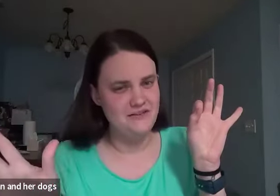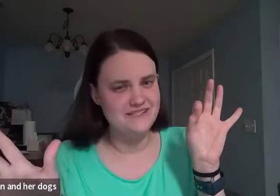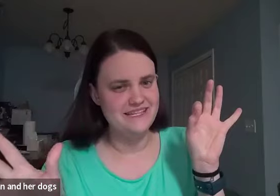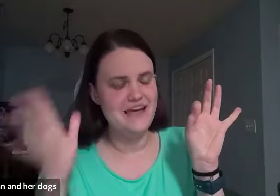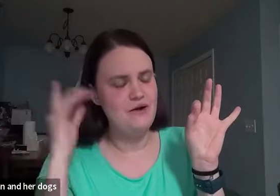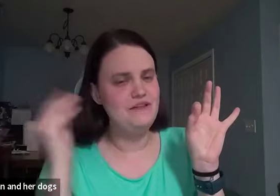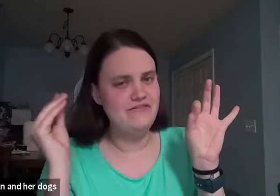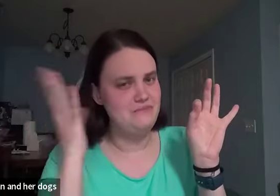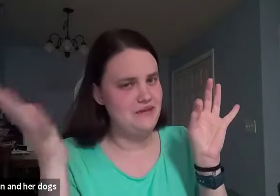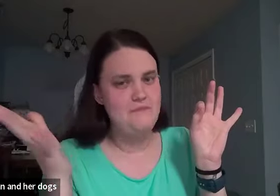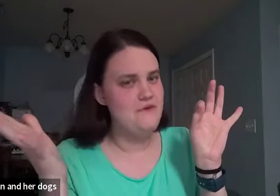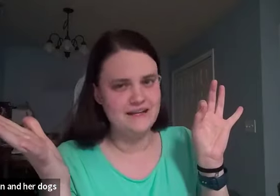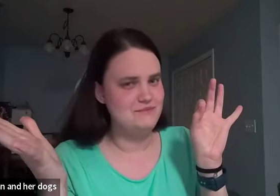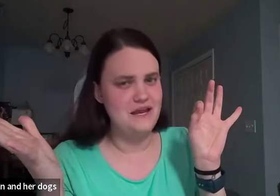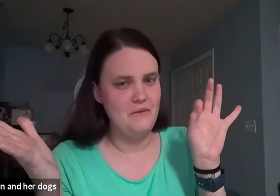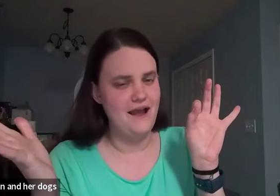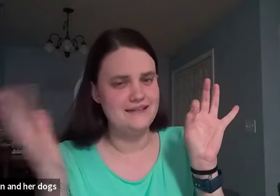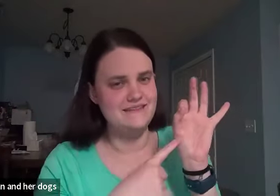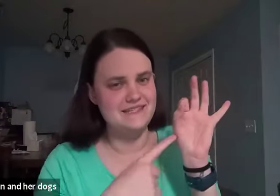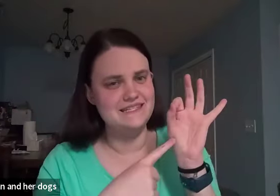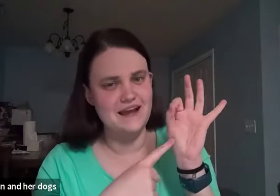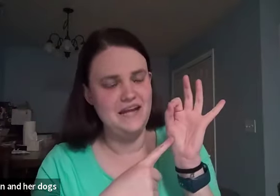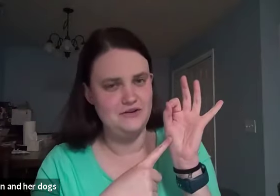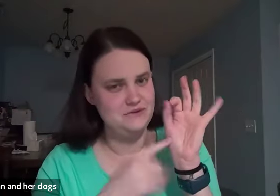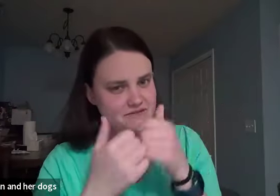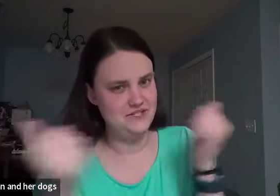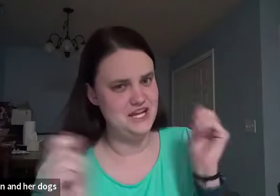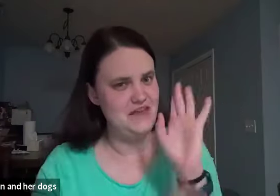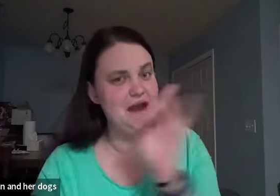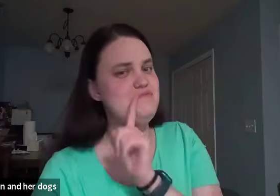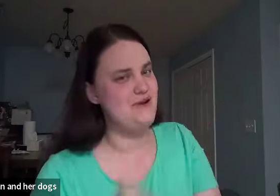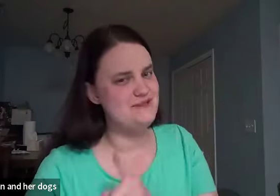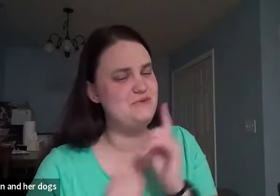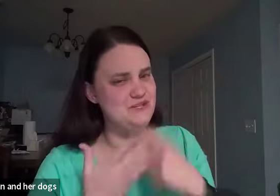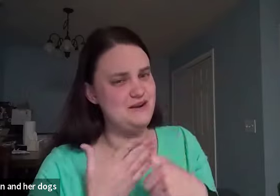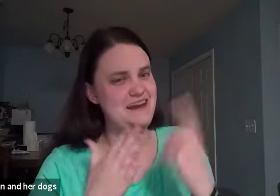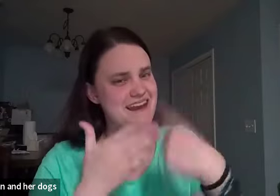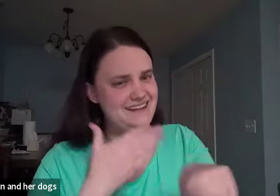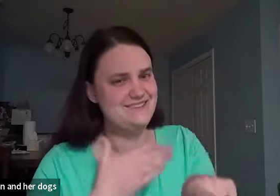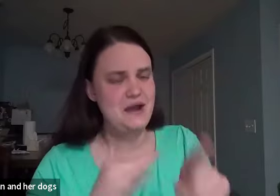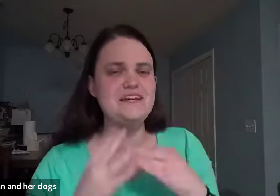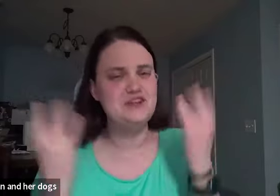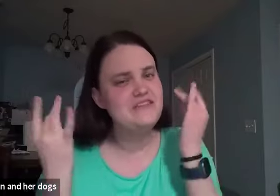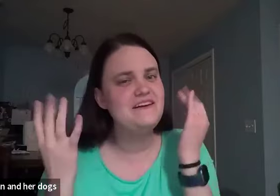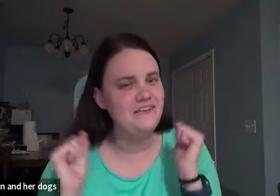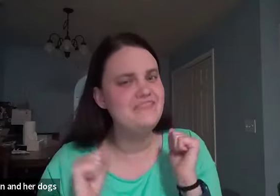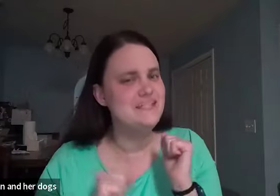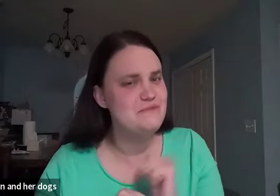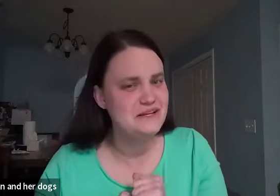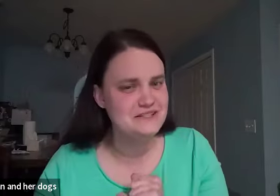all the sense. I will let that be. I'm not explaining why I said this is 9 and how you would differentiate that. I promise we will talk about it next week. I'm gonna let y'all think on that. That's what I'm gonna